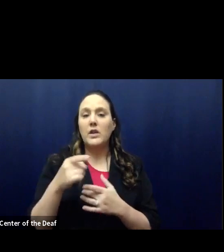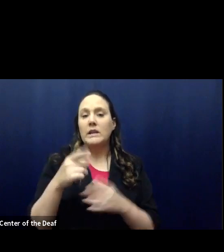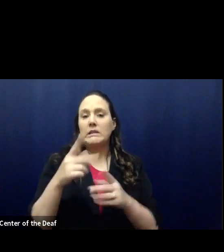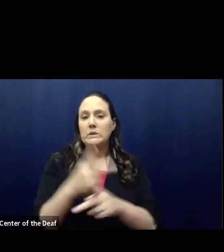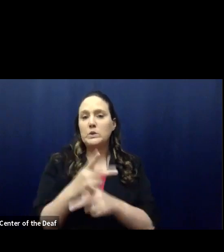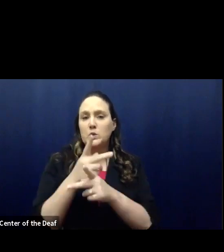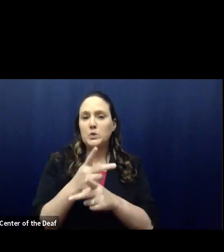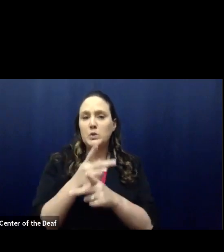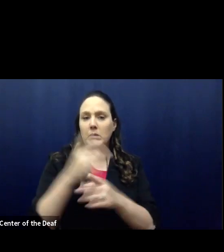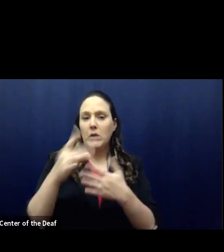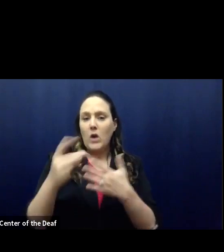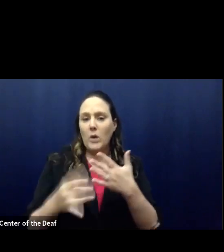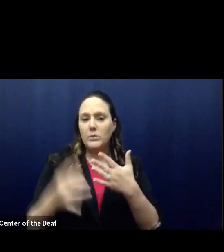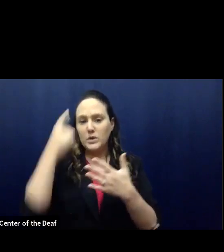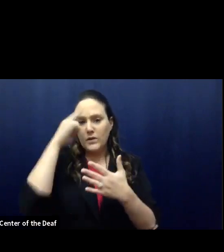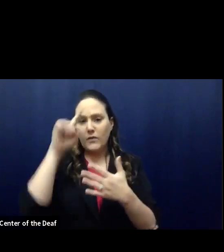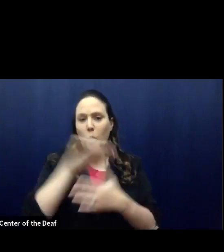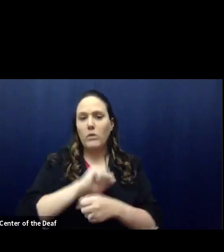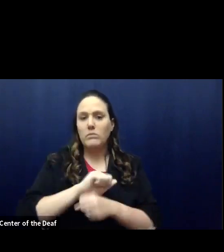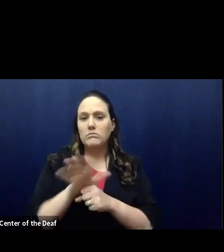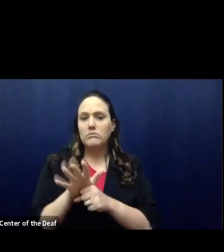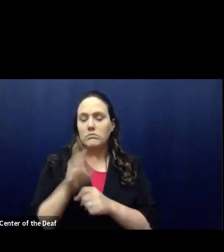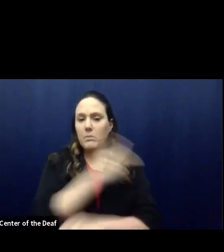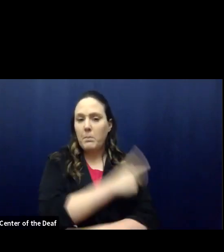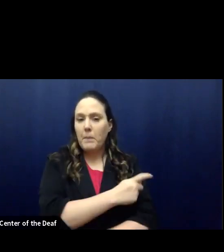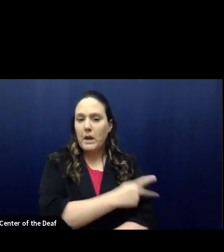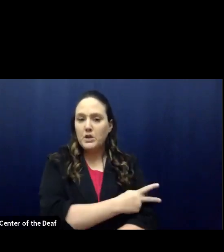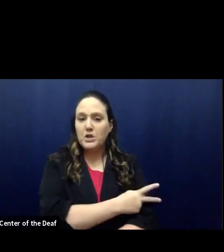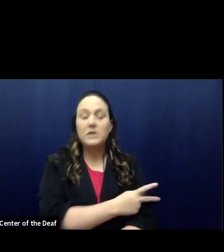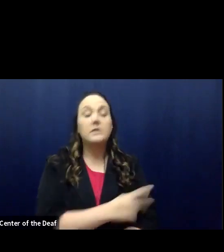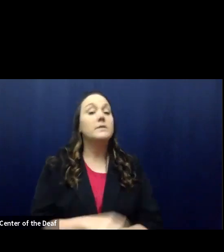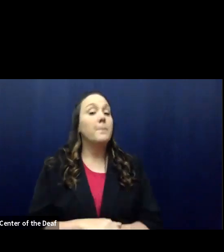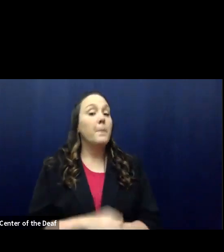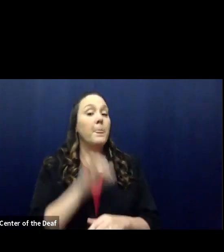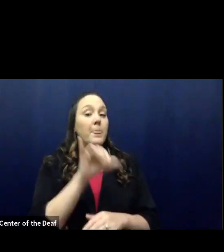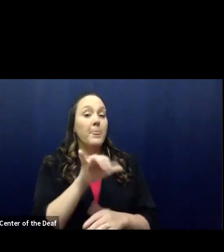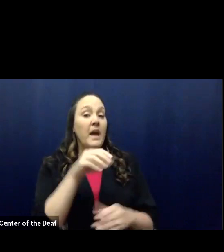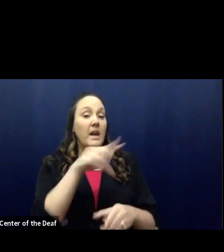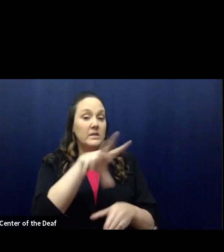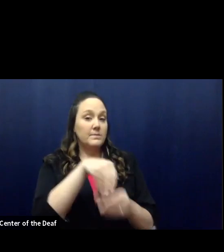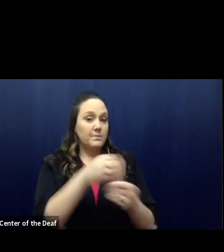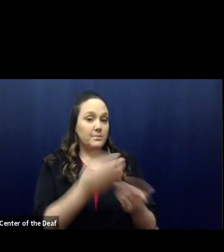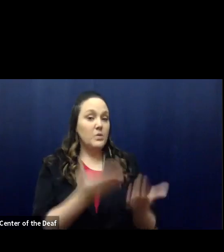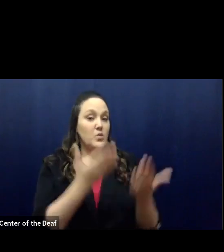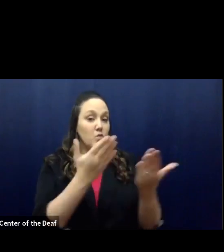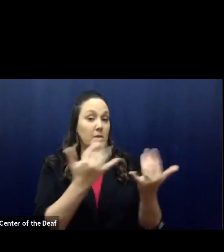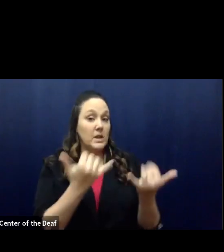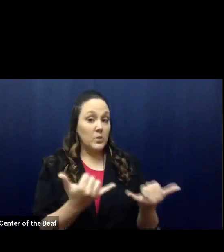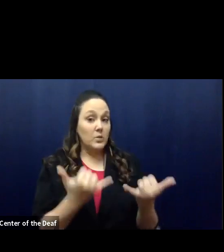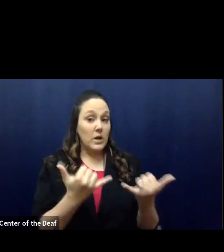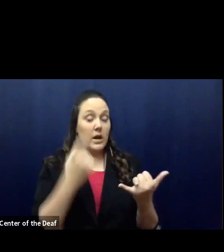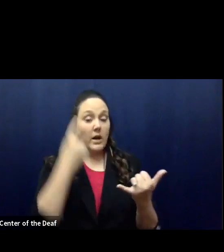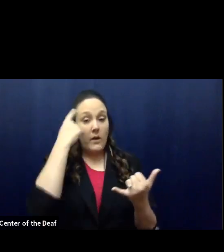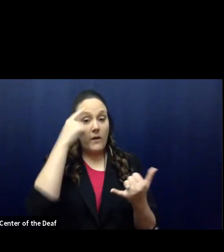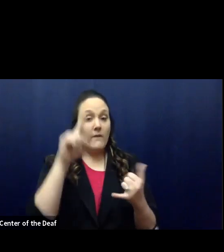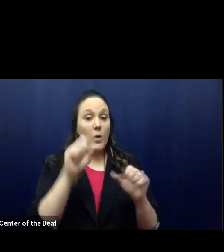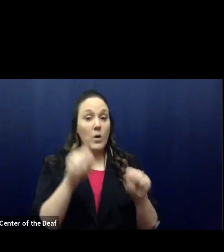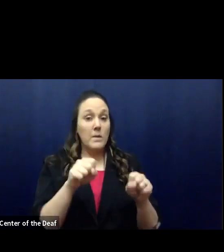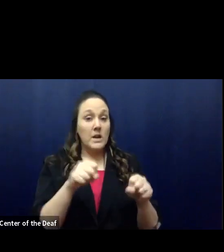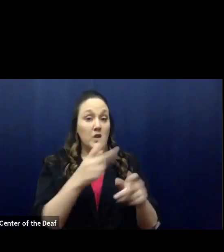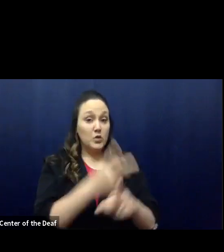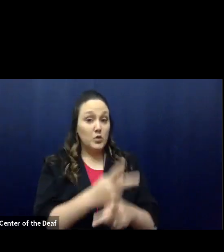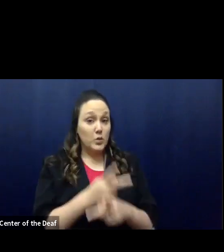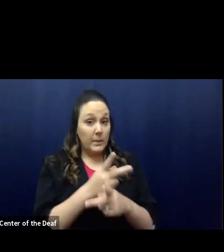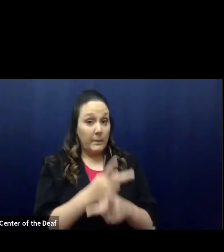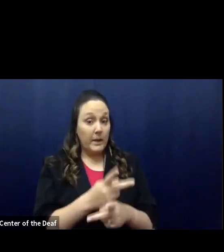for local COVID-19 patients? That is in the recommendations at this time for potential treatment.